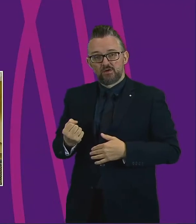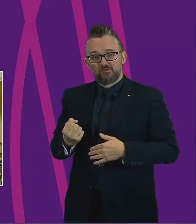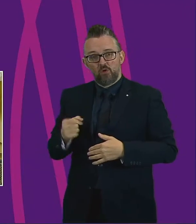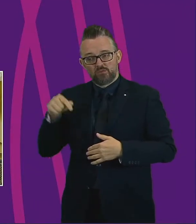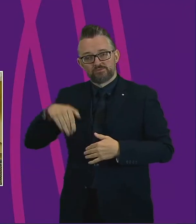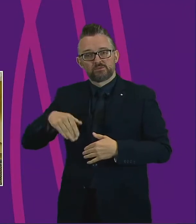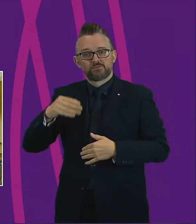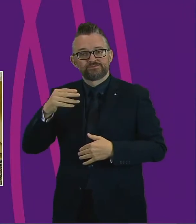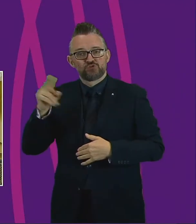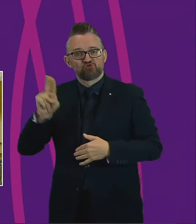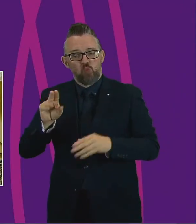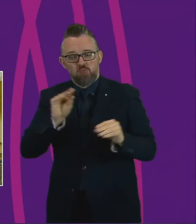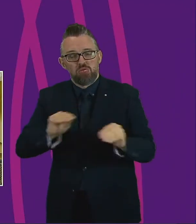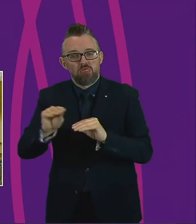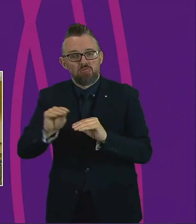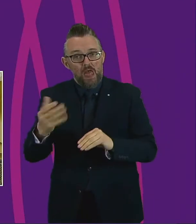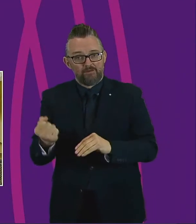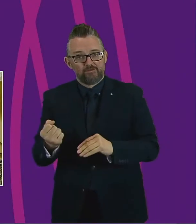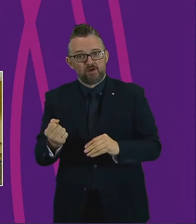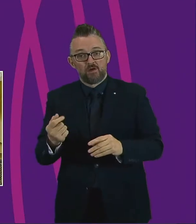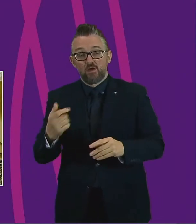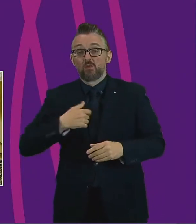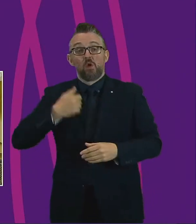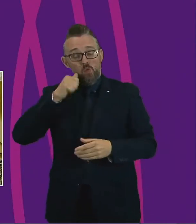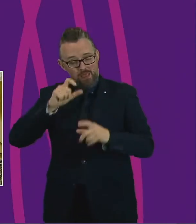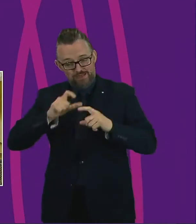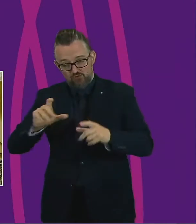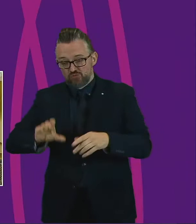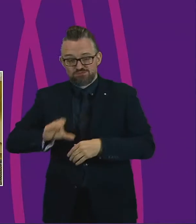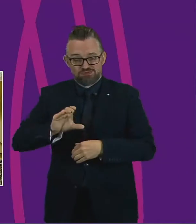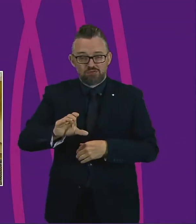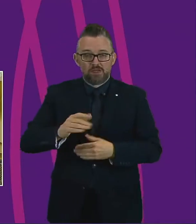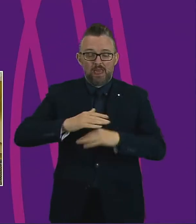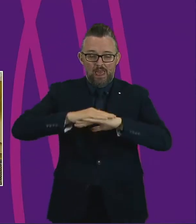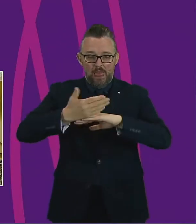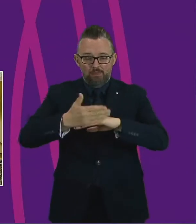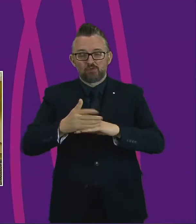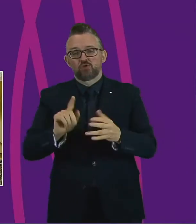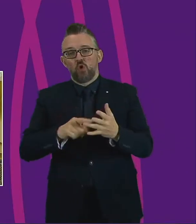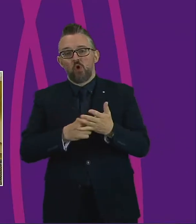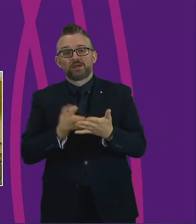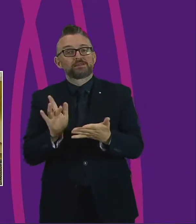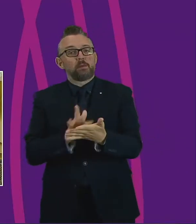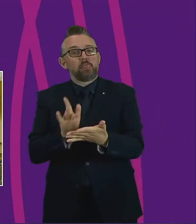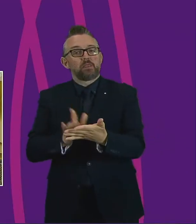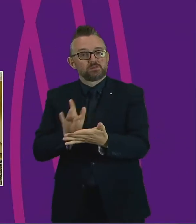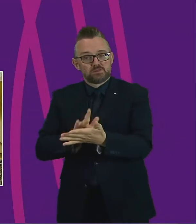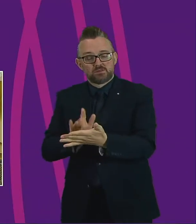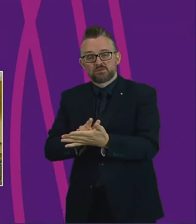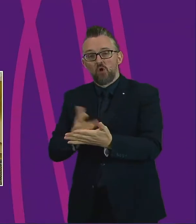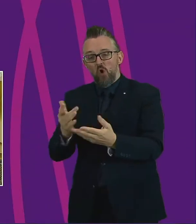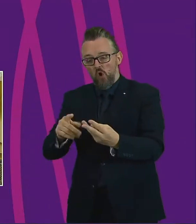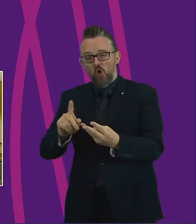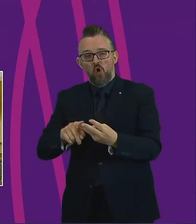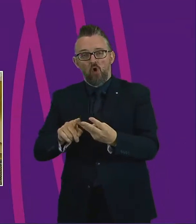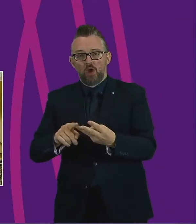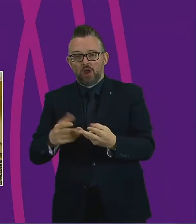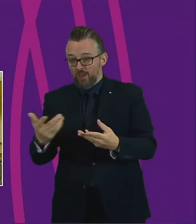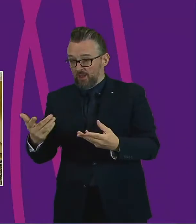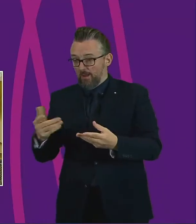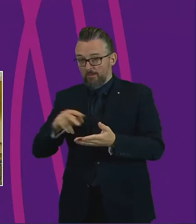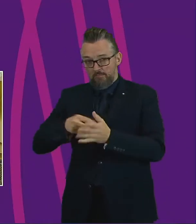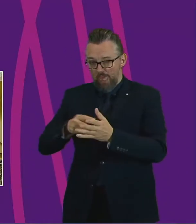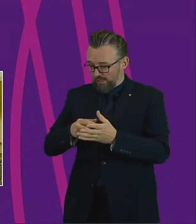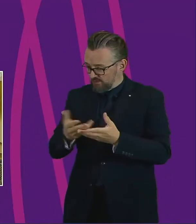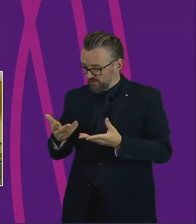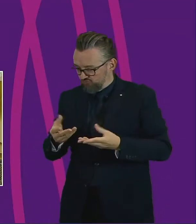will continue to make the investments, whether that's through laptops or tablets that we're making available, or through the resourcing of the plans to